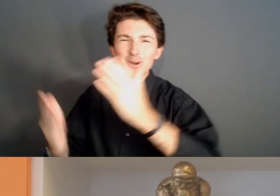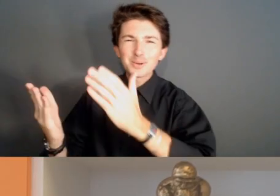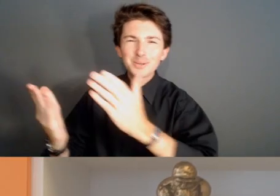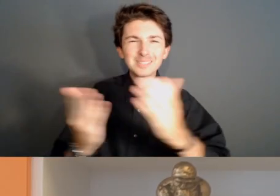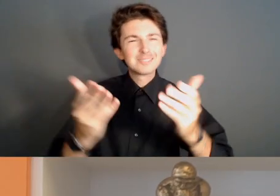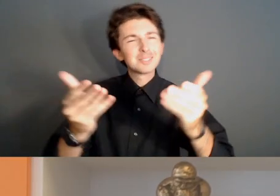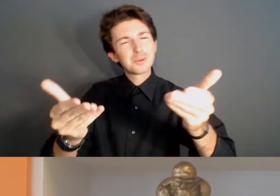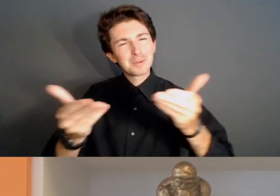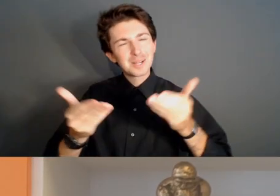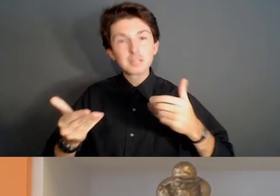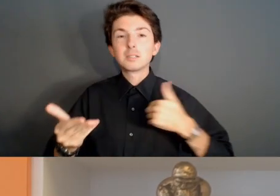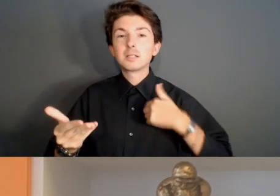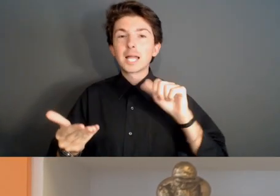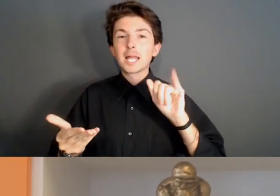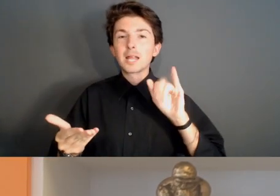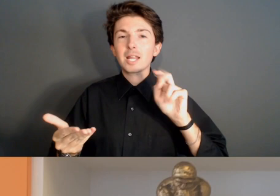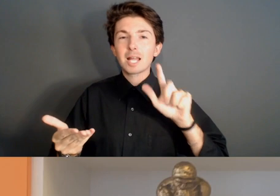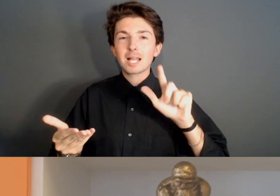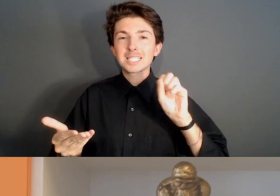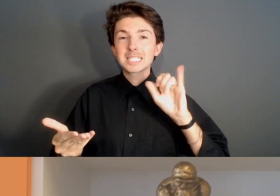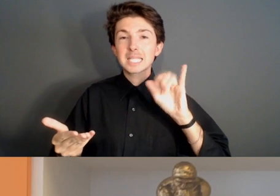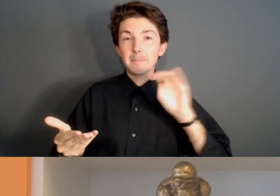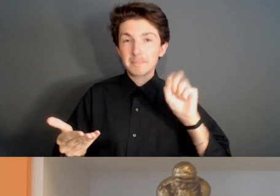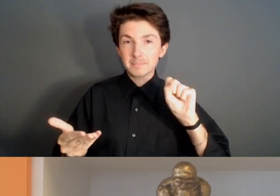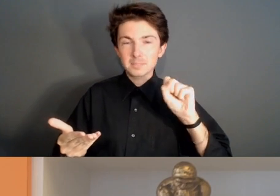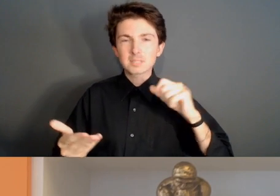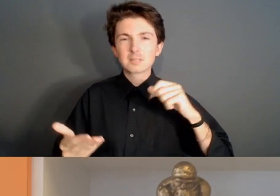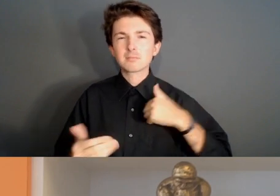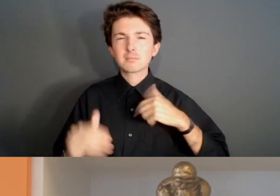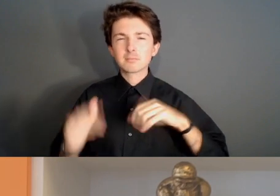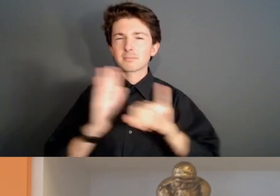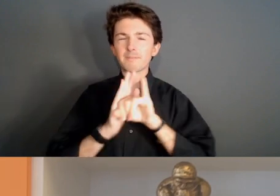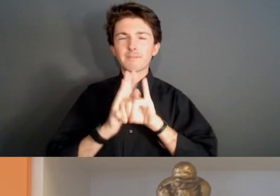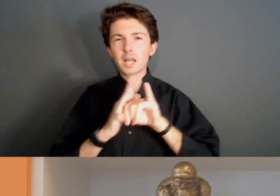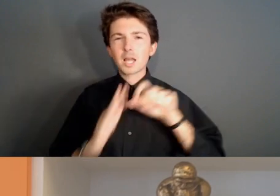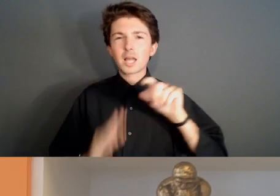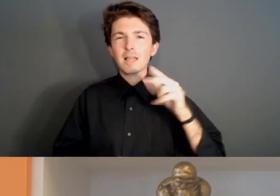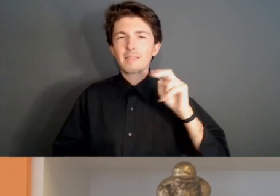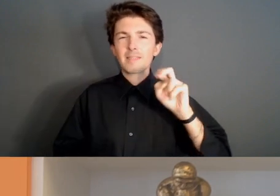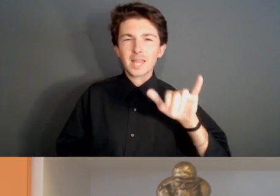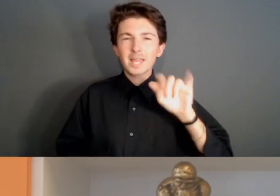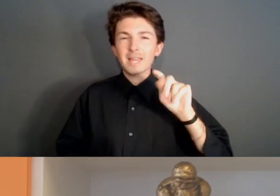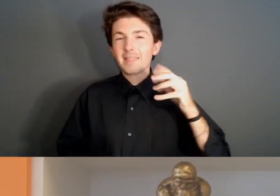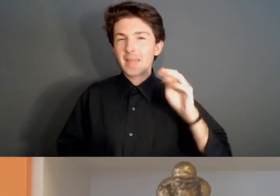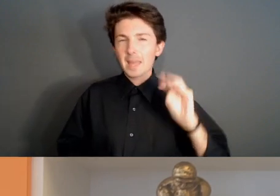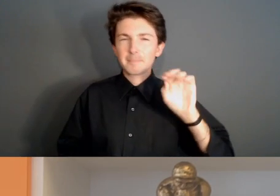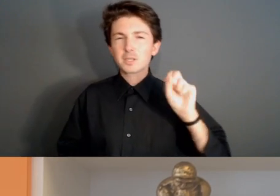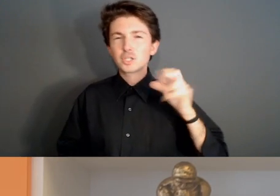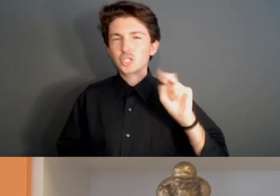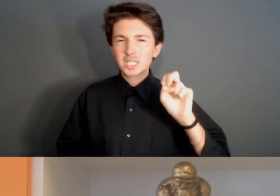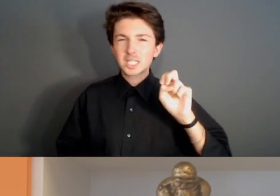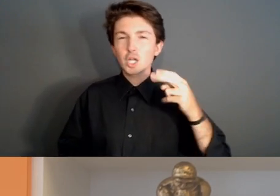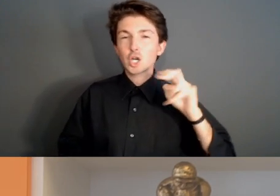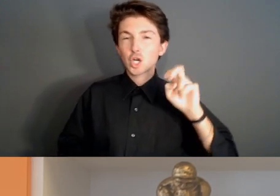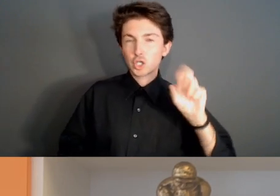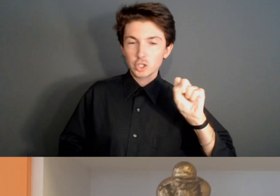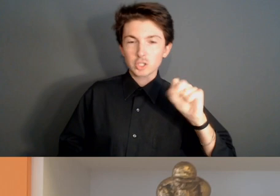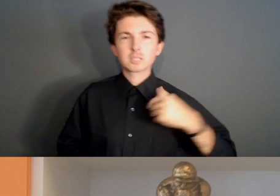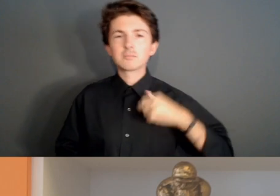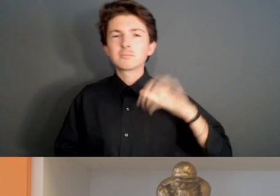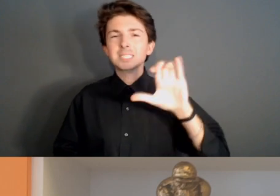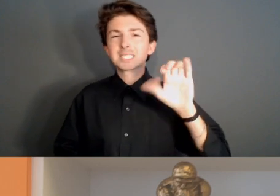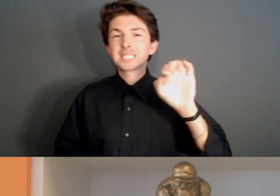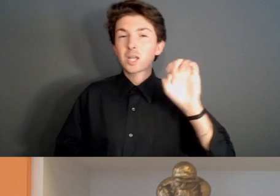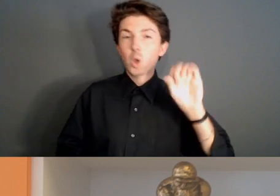Hello everyone and welcome. My name is Ariel Sims. My pronouns are they, them, or she, hers, and I am the President and